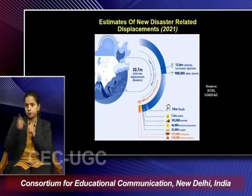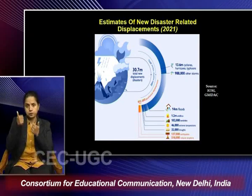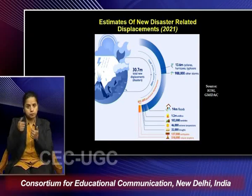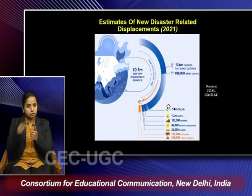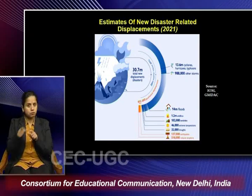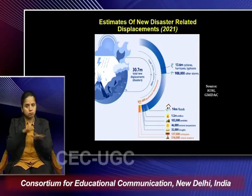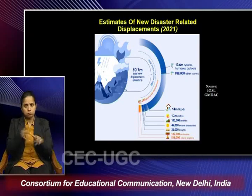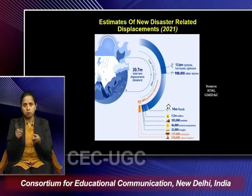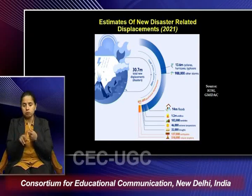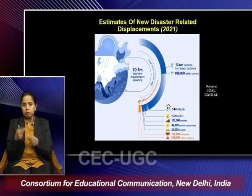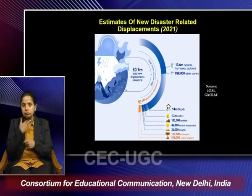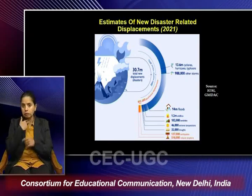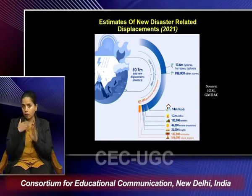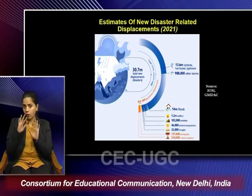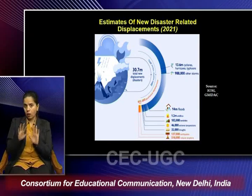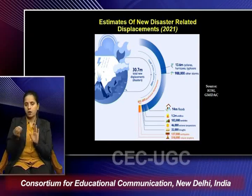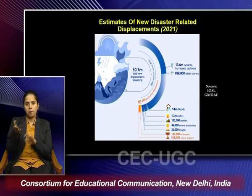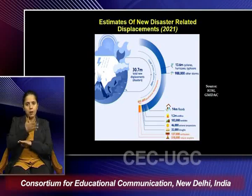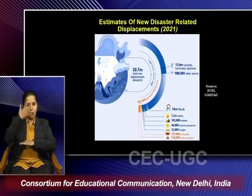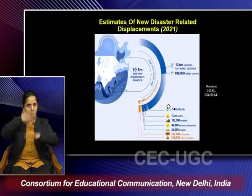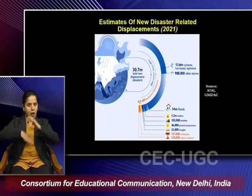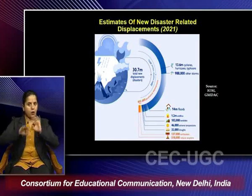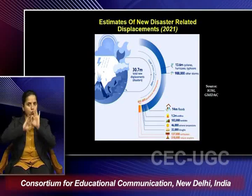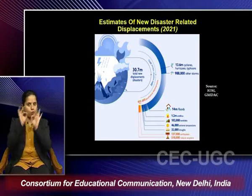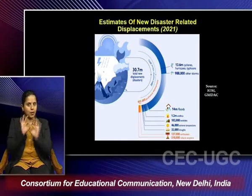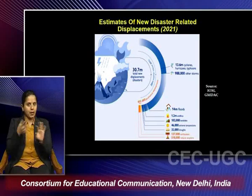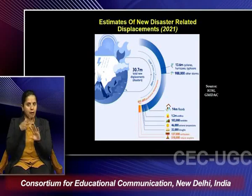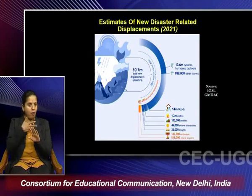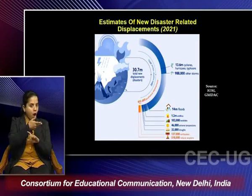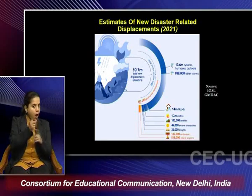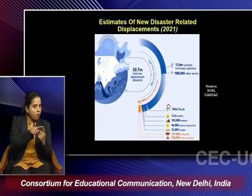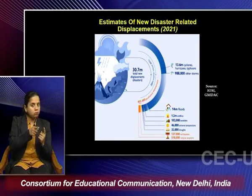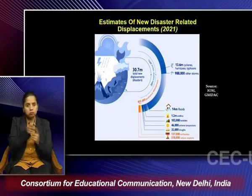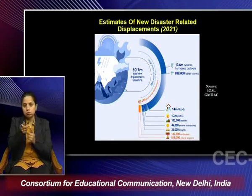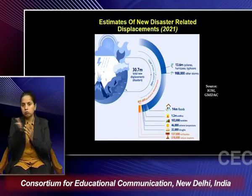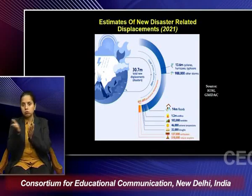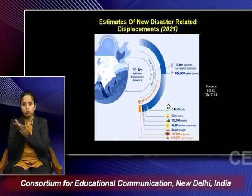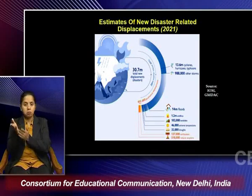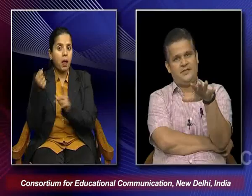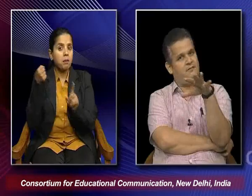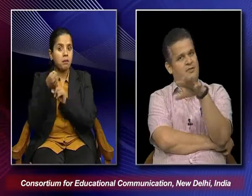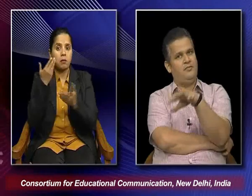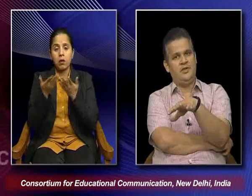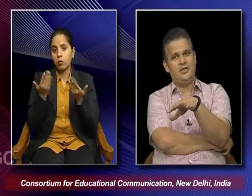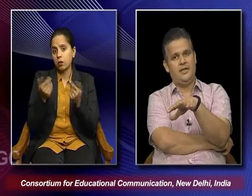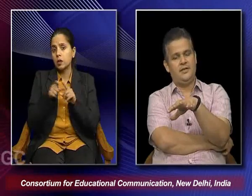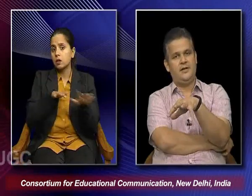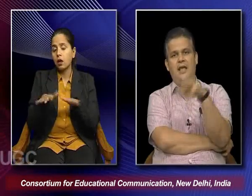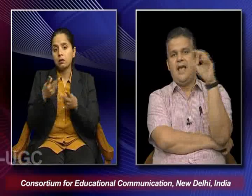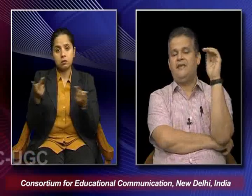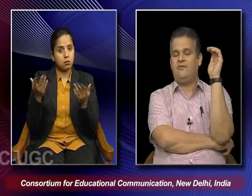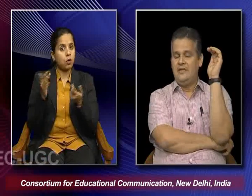disasters struck we have some plans of action to make sure that the impact of these disasters may be